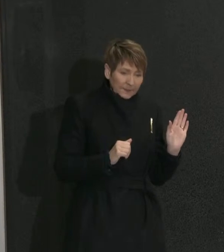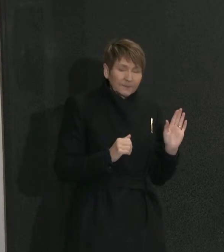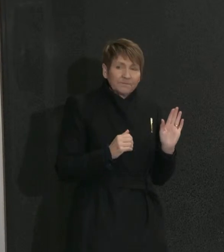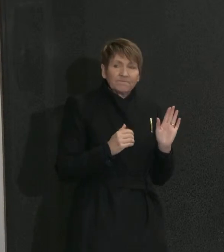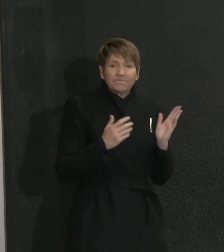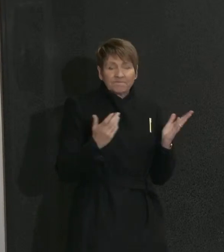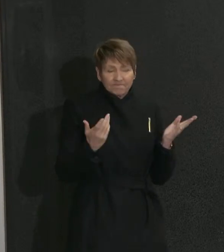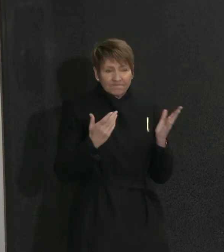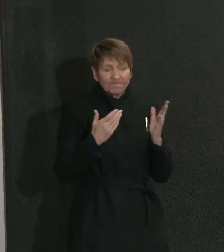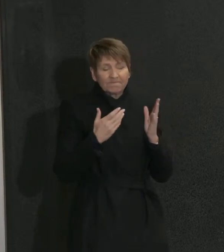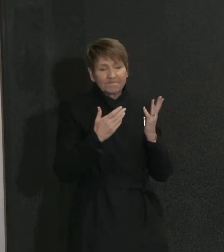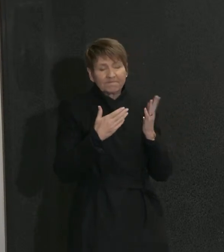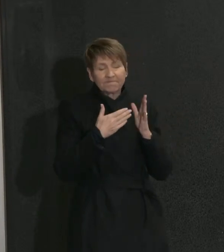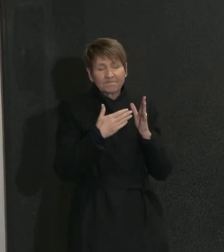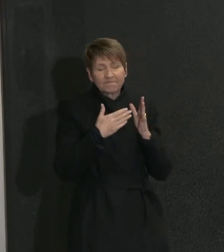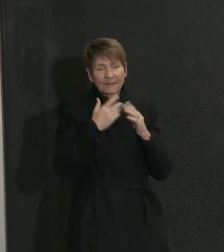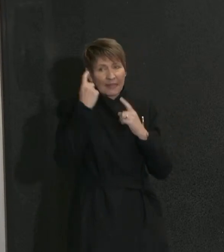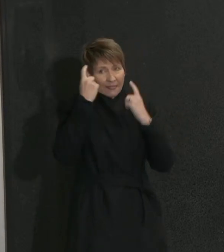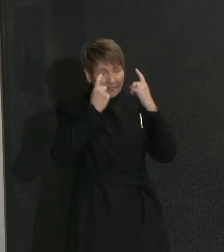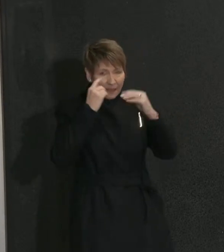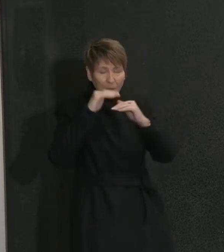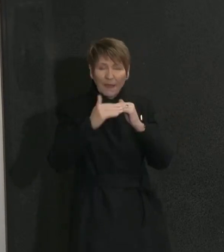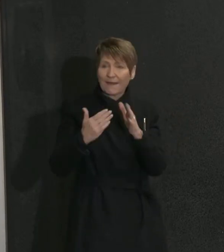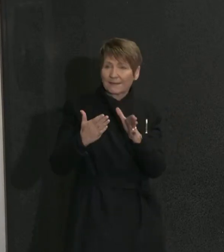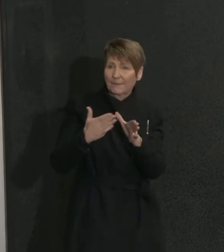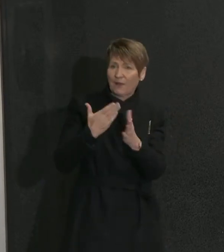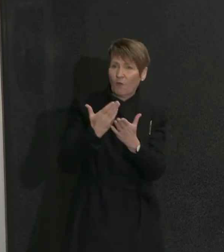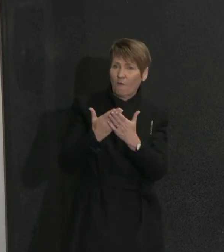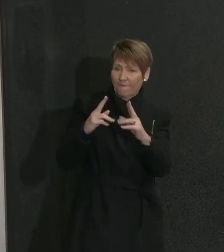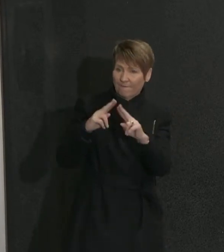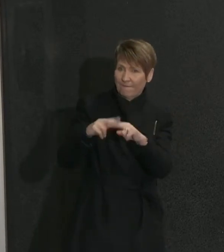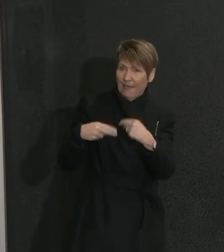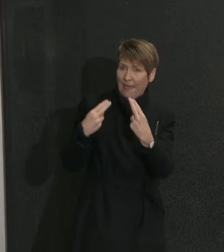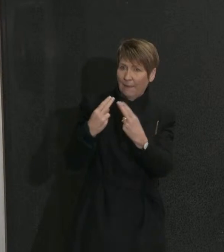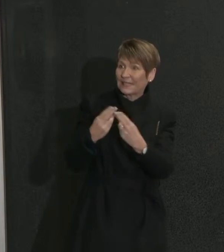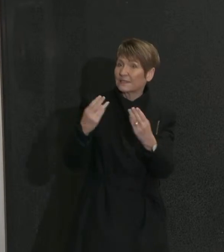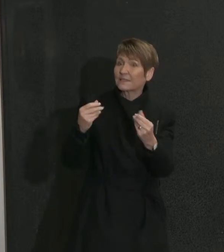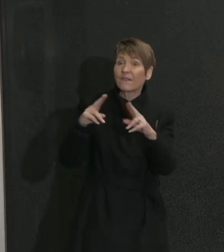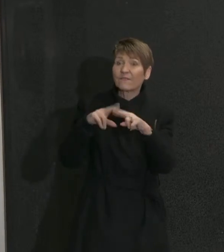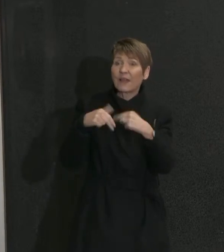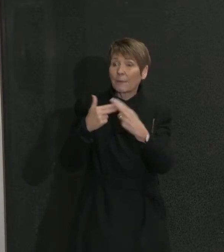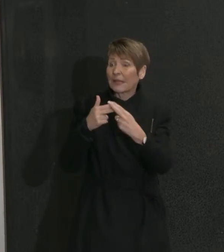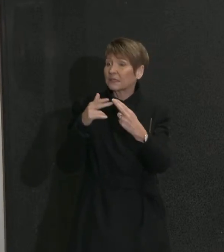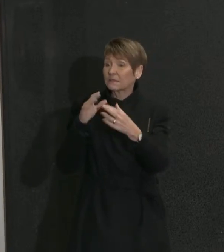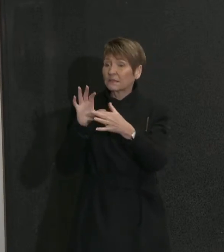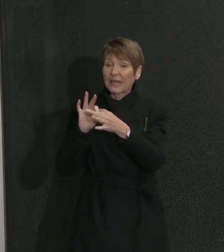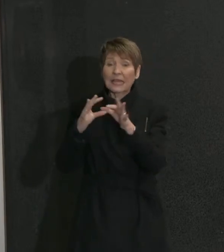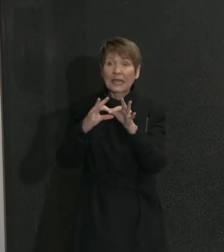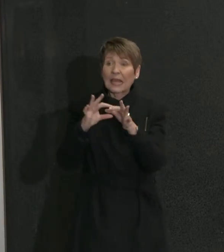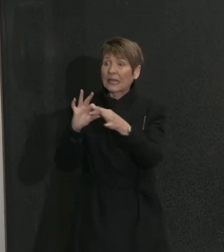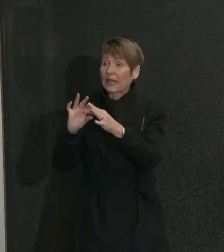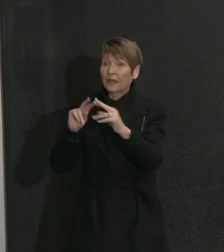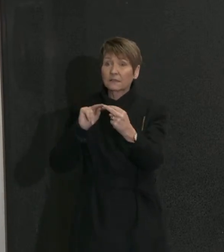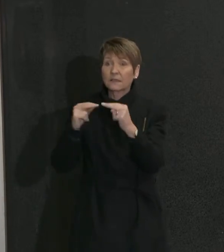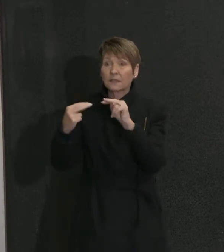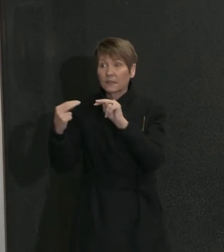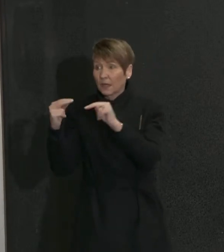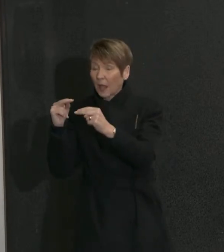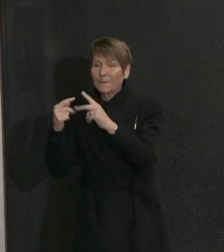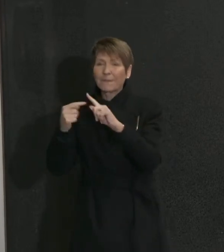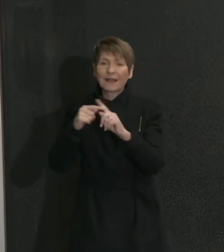essential workers as well. Larger family groups and the growing risk across the border. Yes. Is zero community